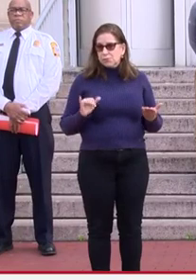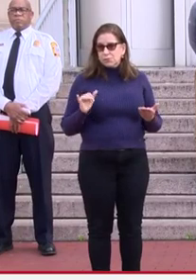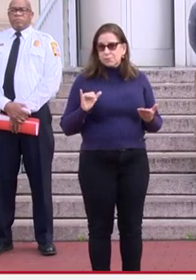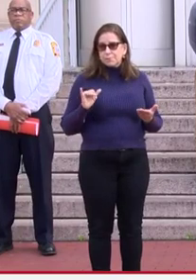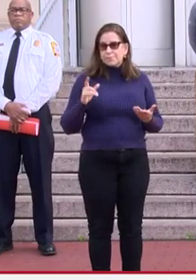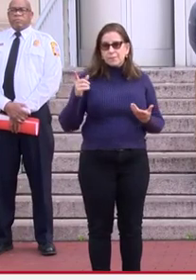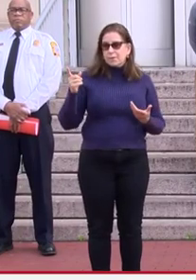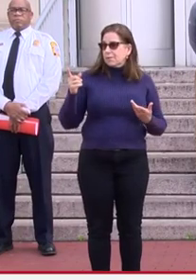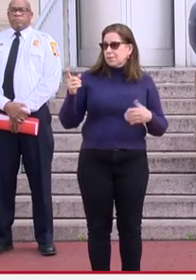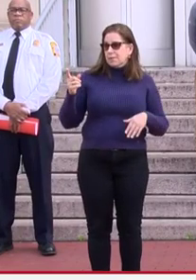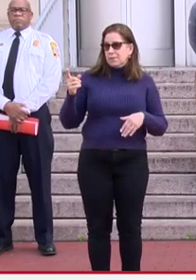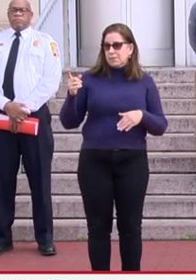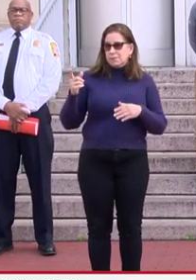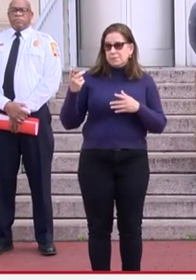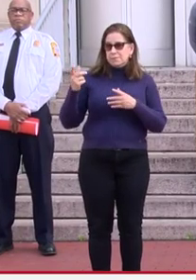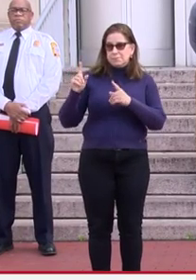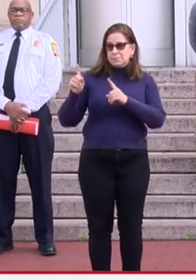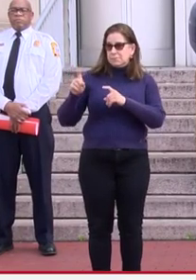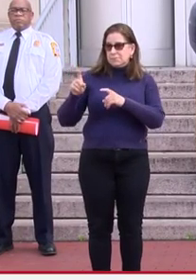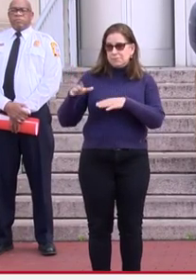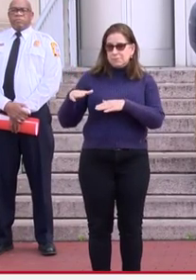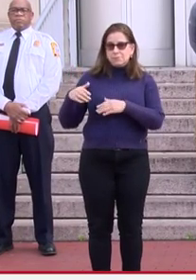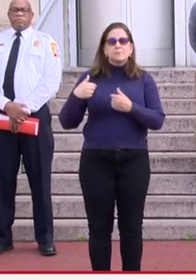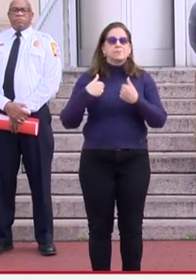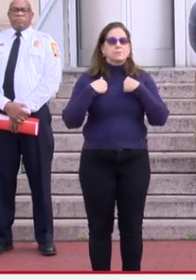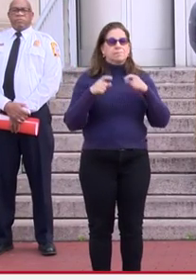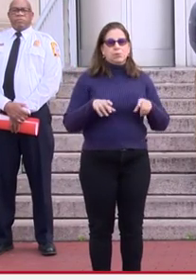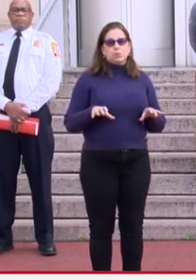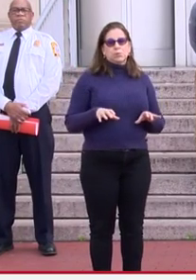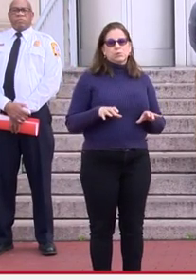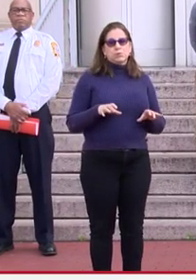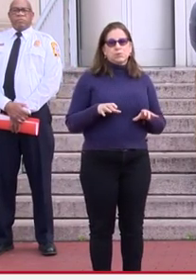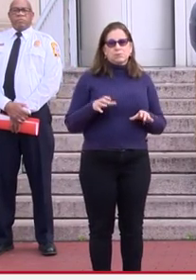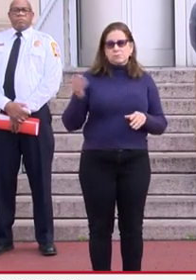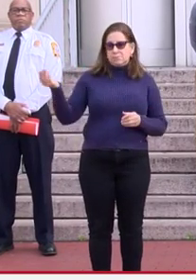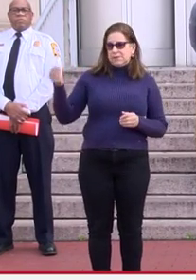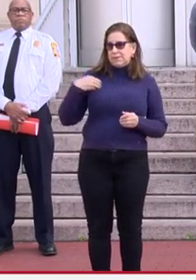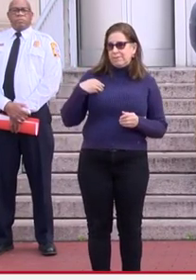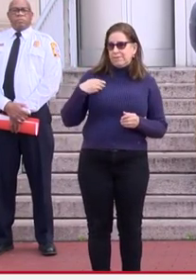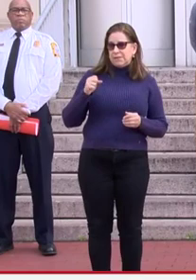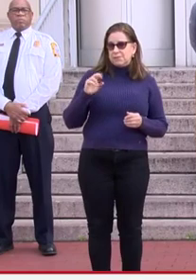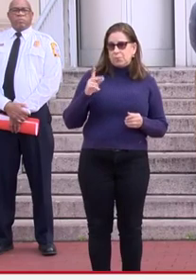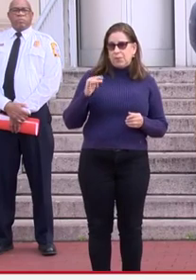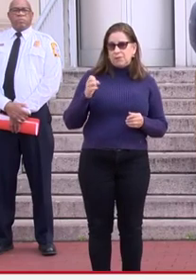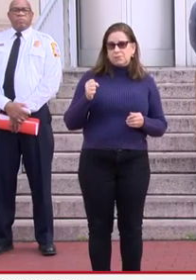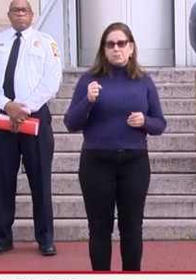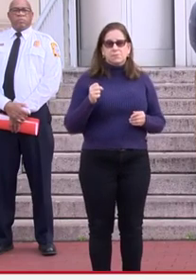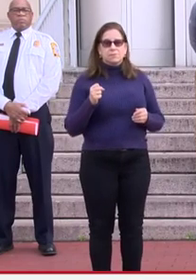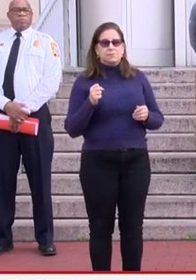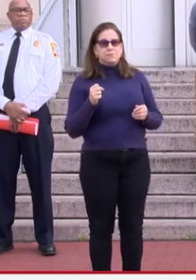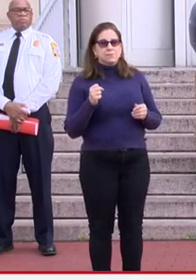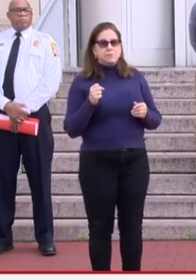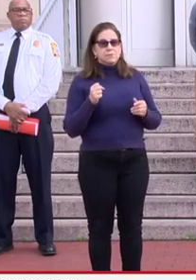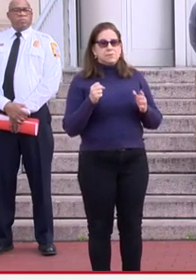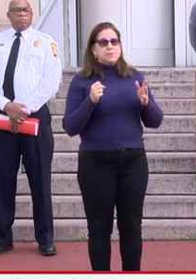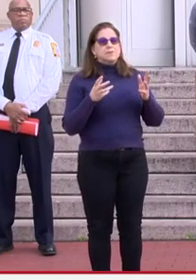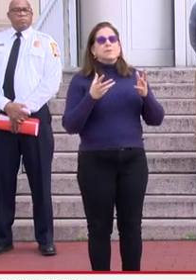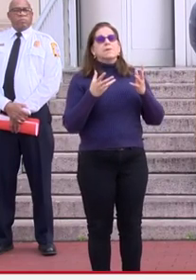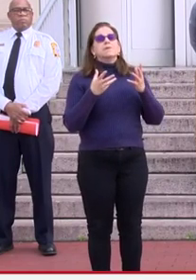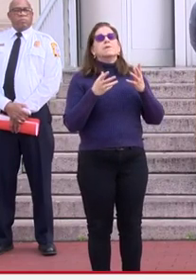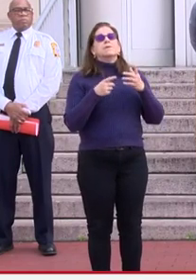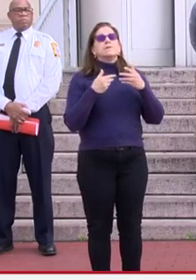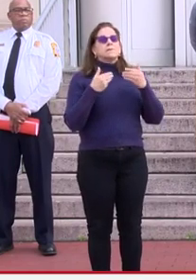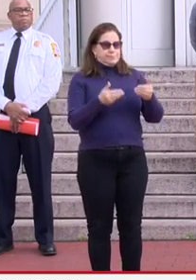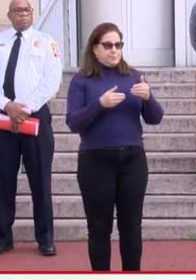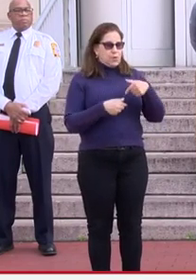the ability to be able to do the testing, but they have to provide the supplies. Do you see a quarantine being imposed soon? I've answered that question